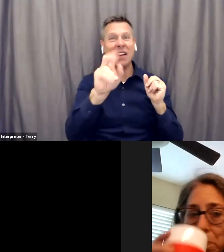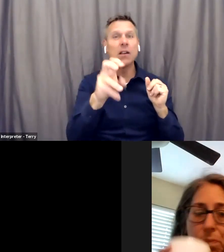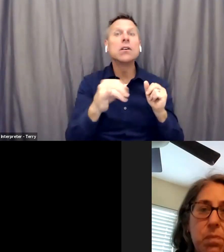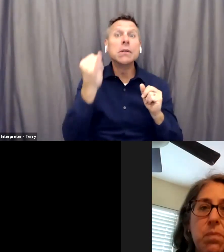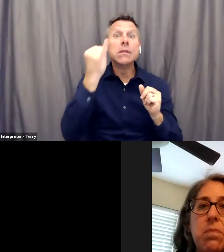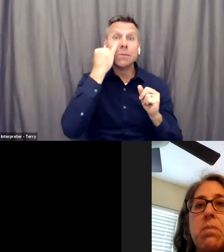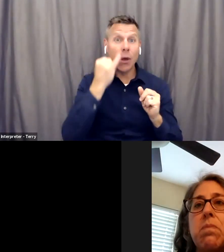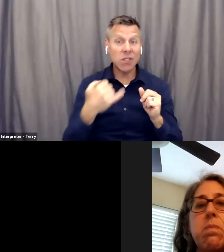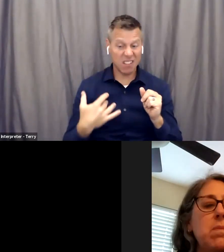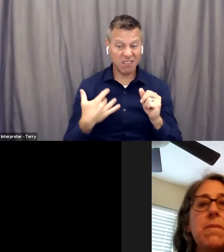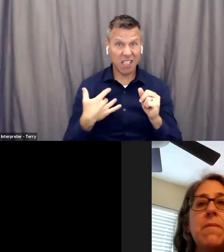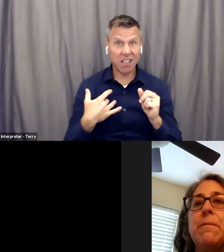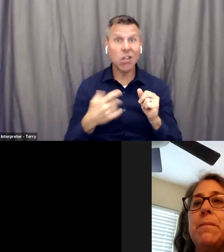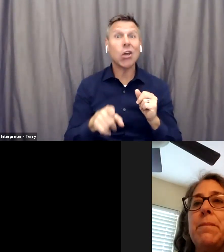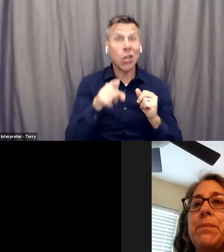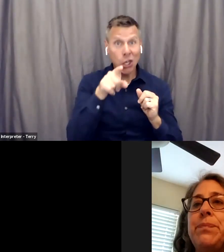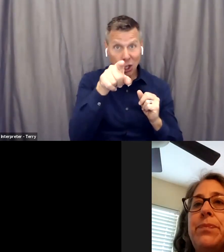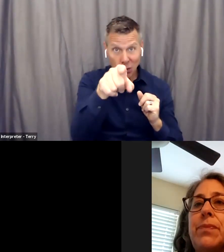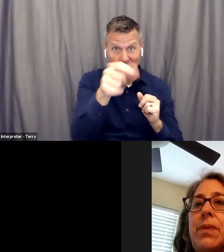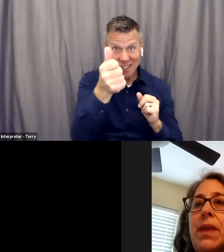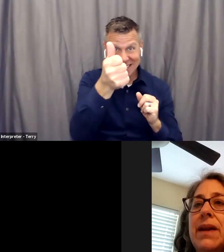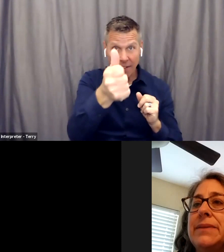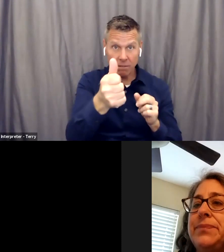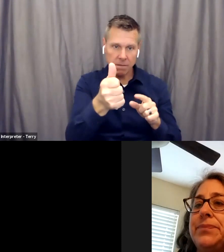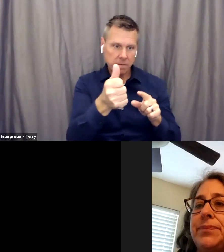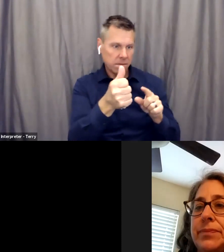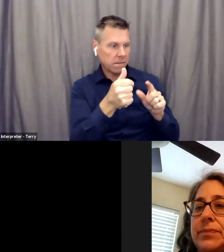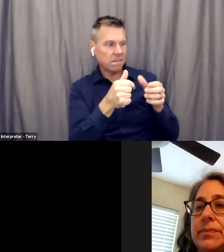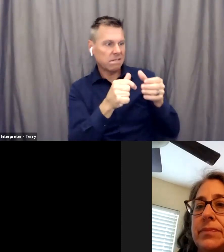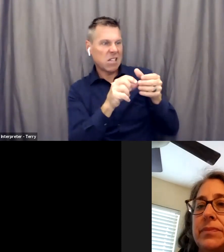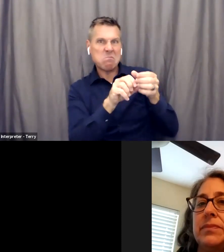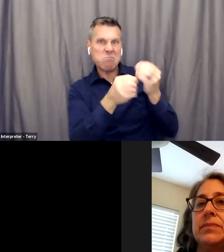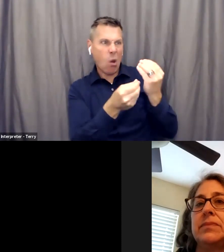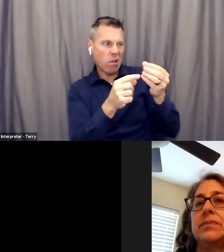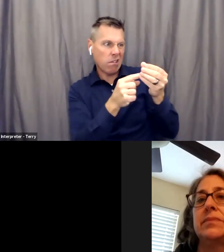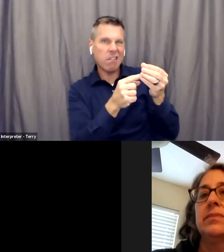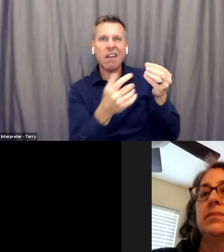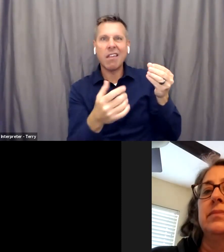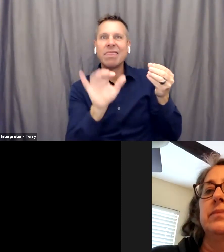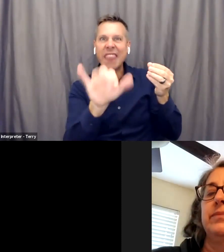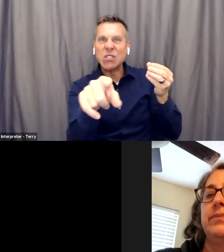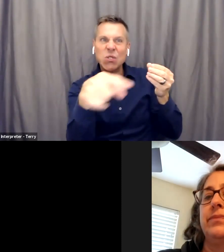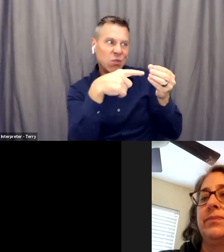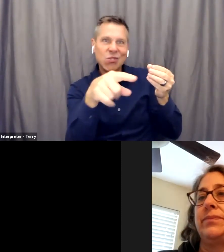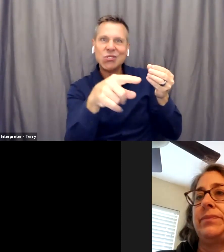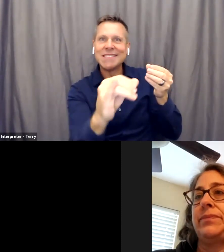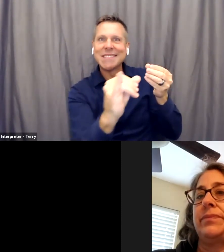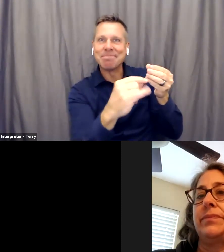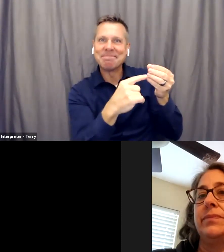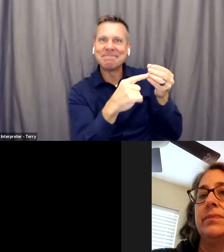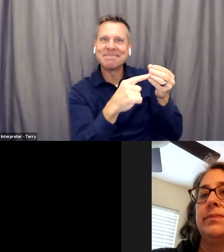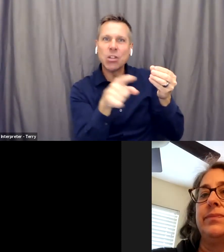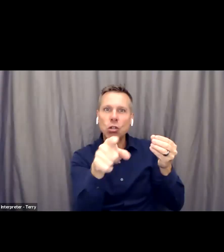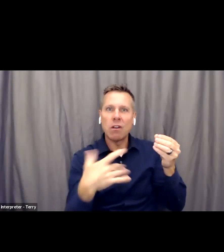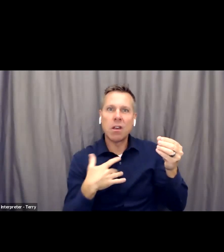you were this pot right here and you were falling apart and, how would you